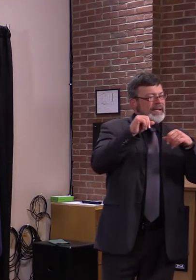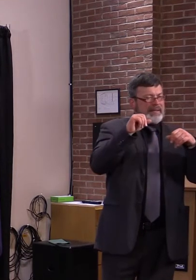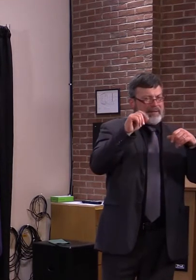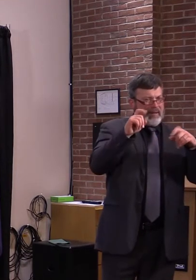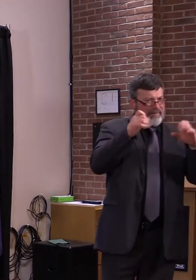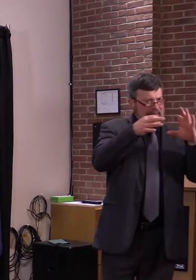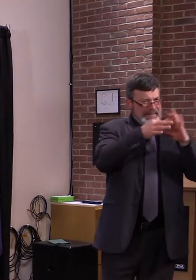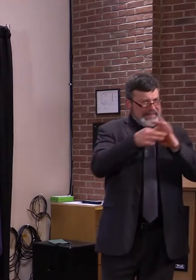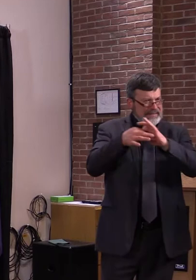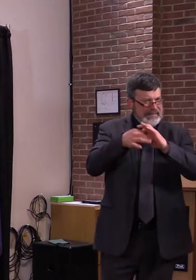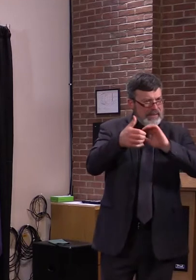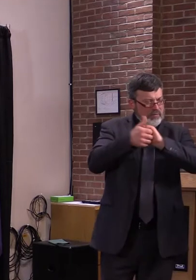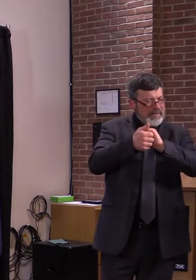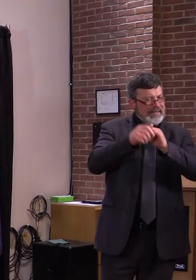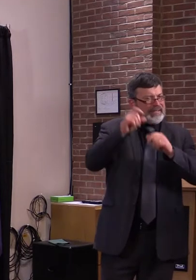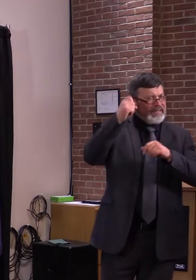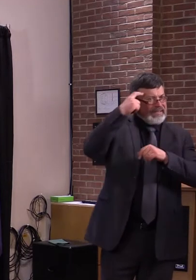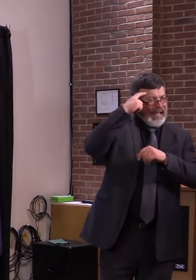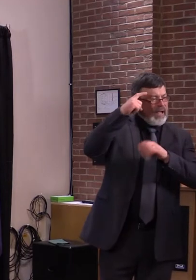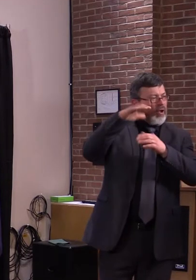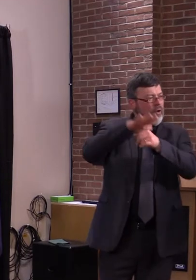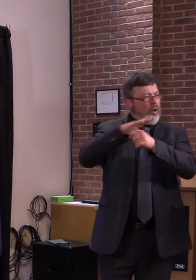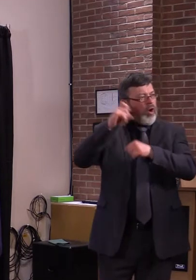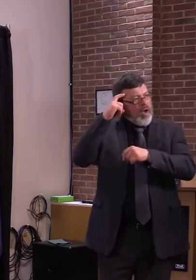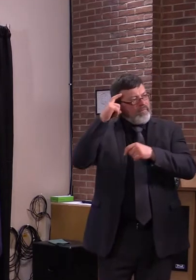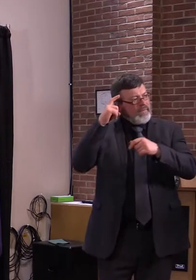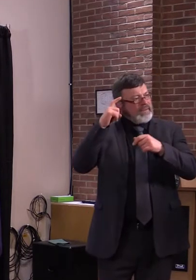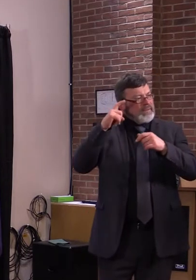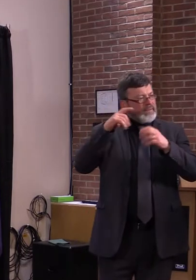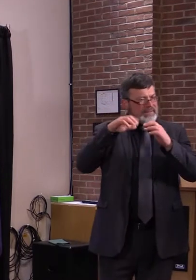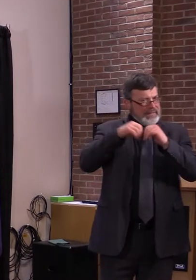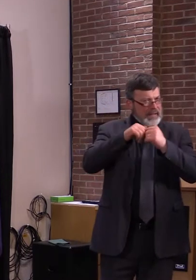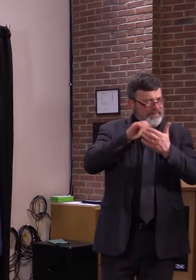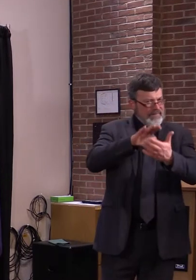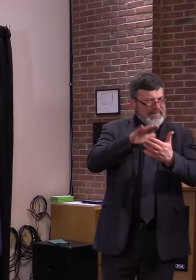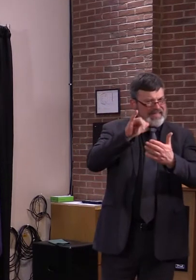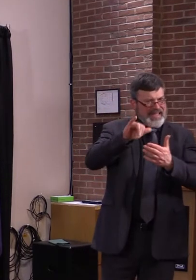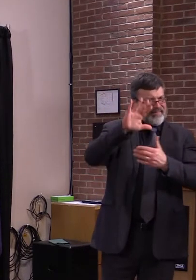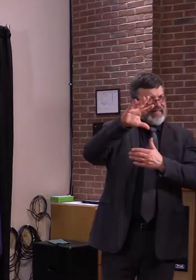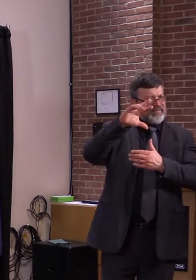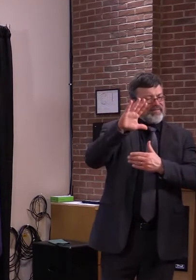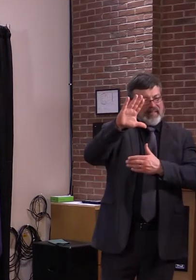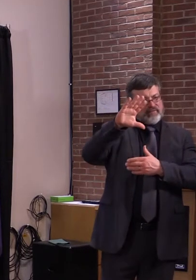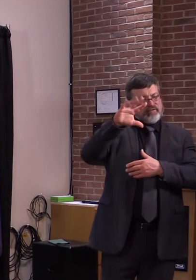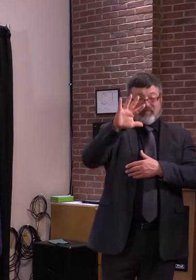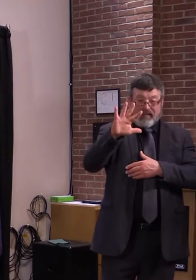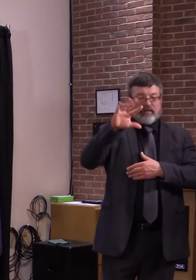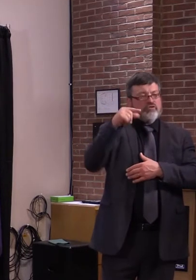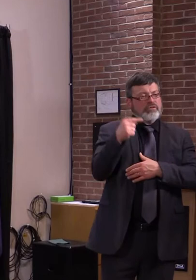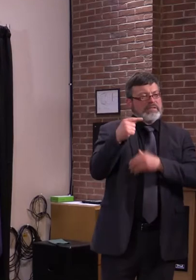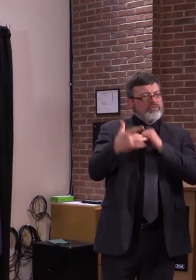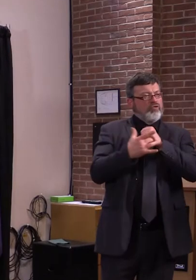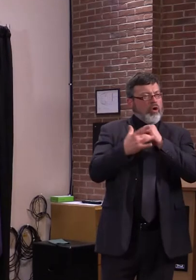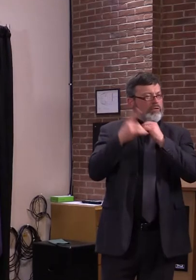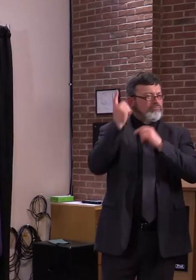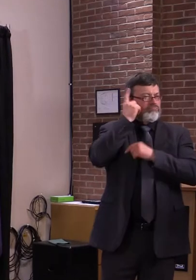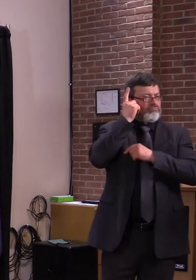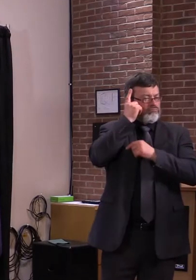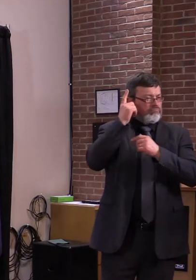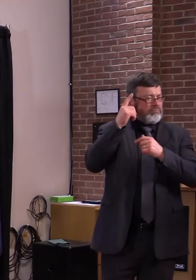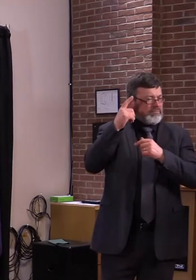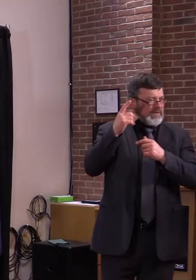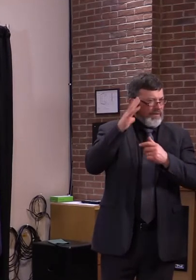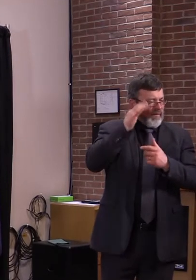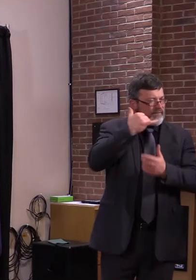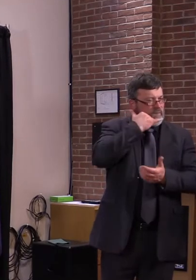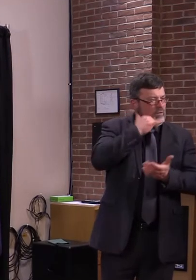to address this problem that it claims. And I'm wondering if